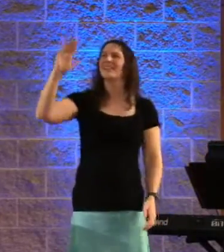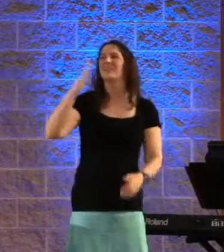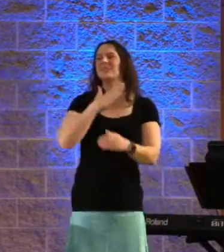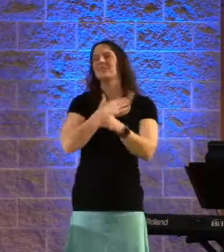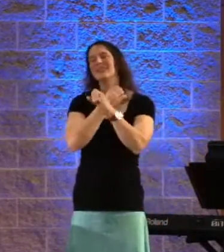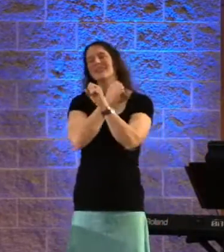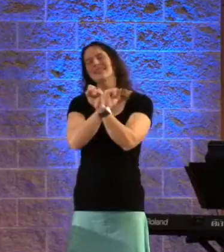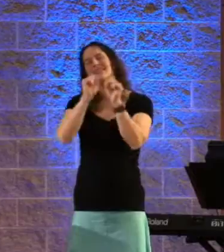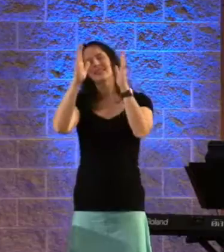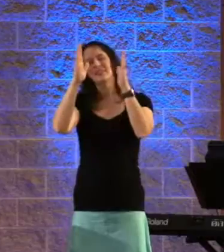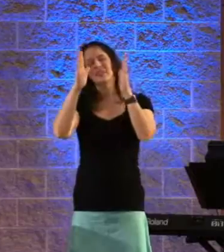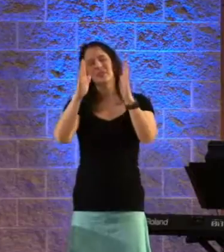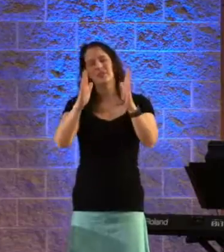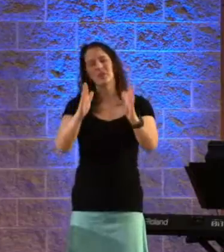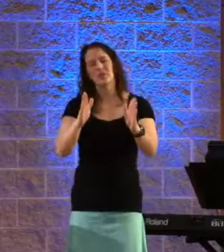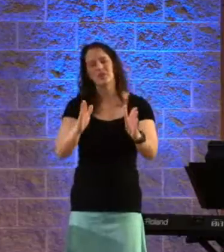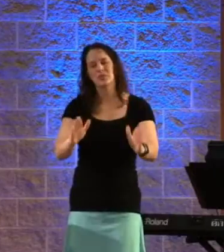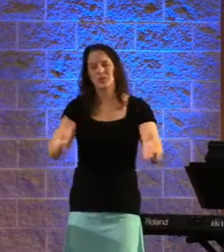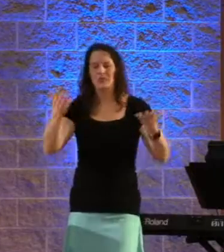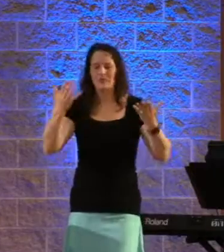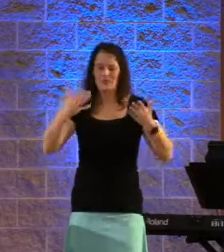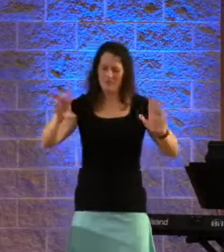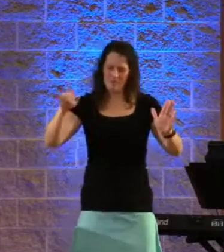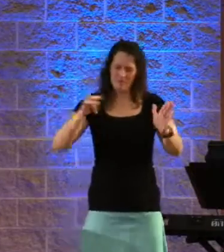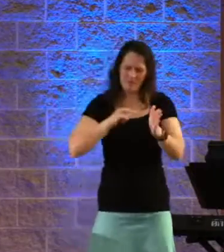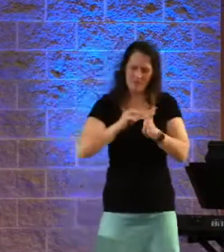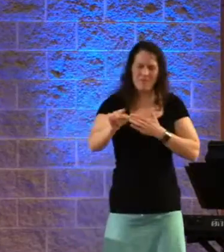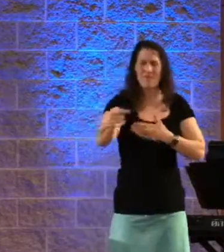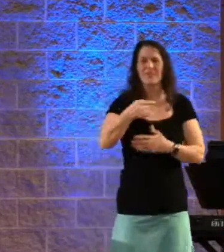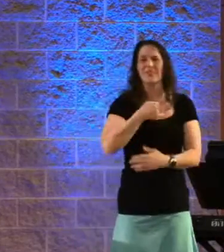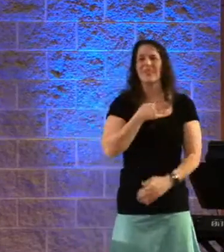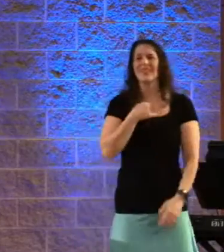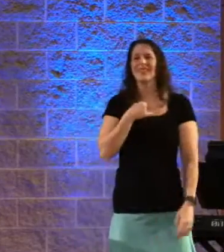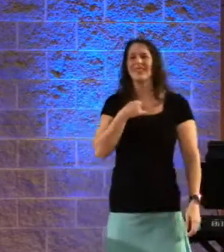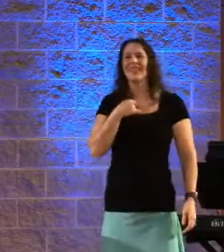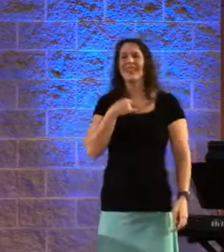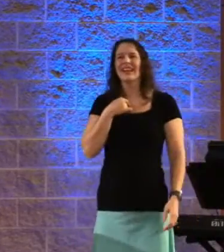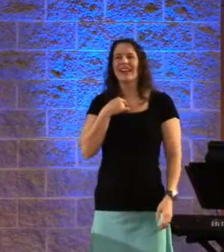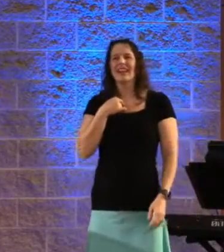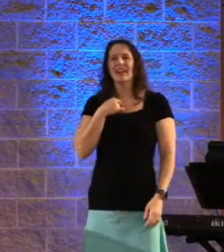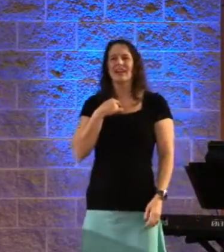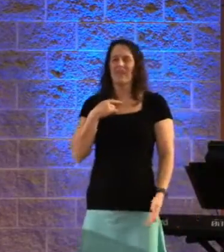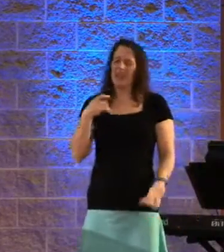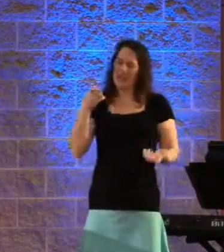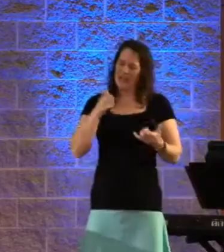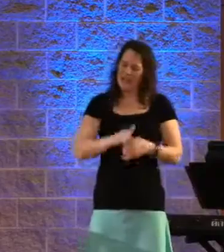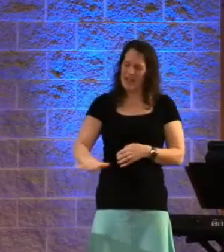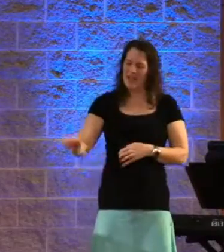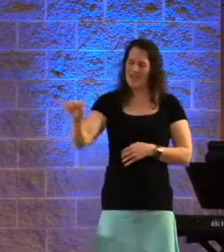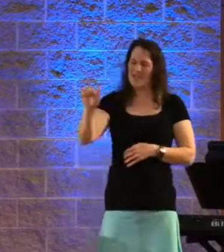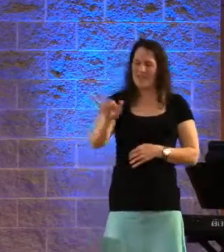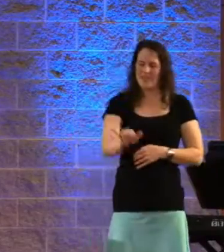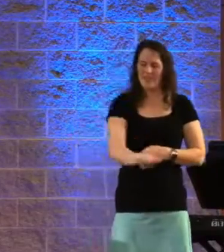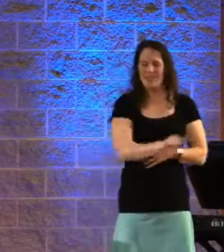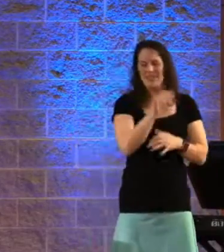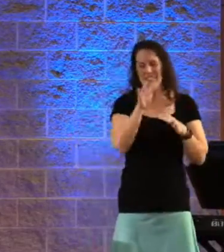my Savior, His ransomed me, and like